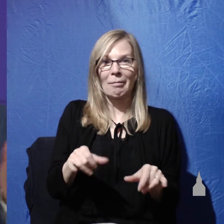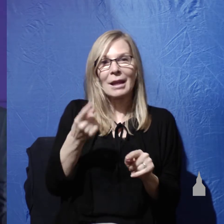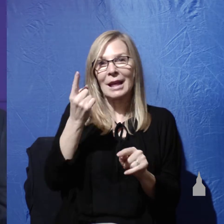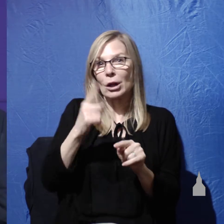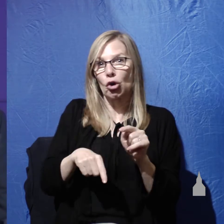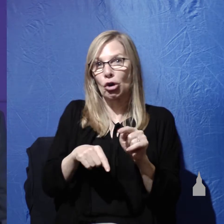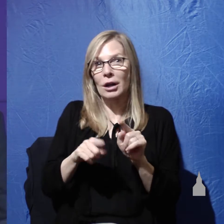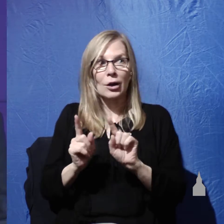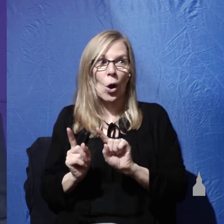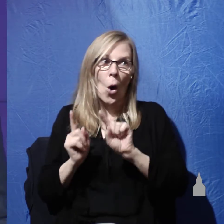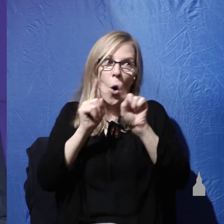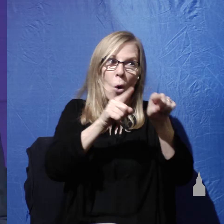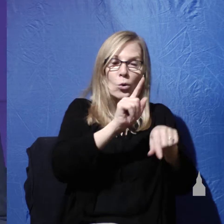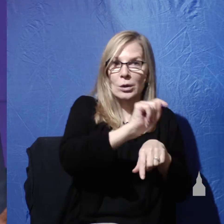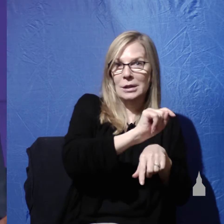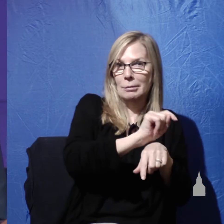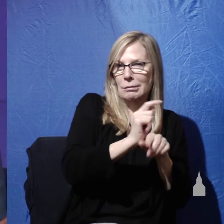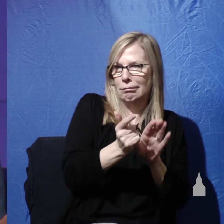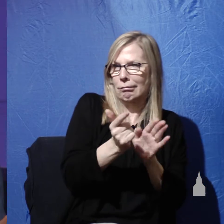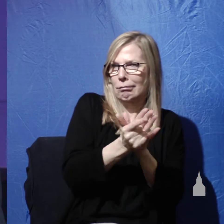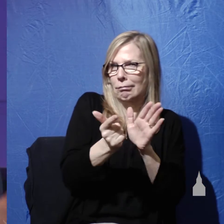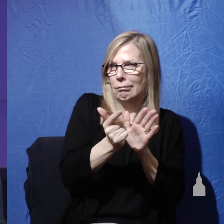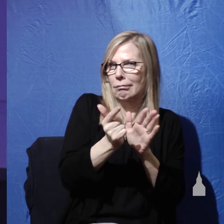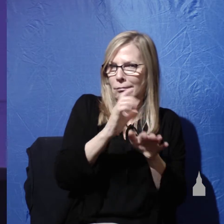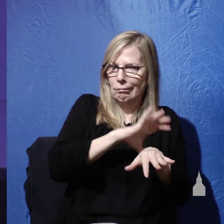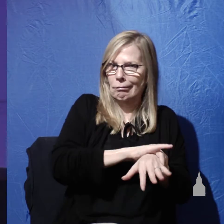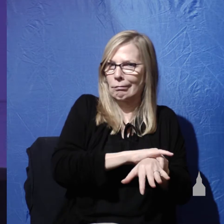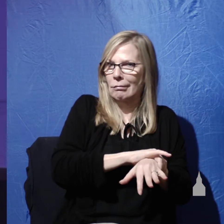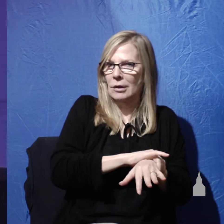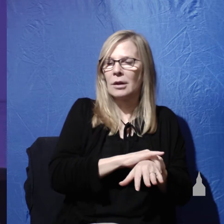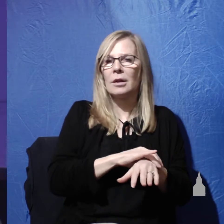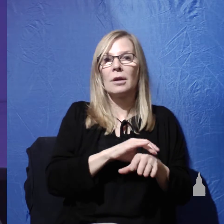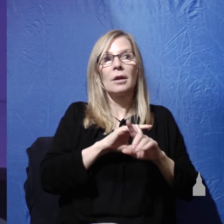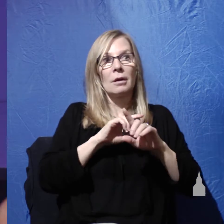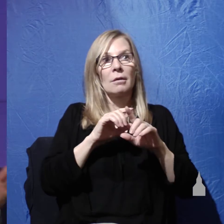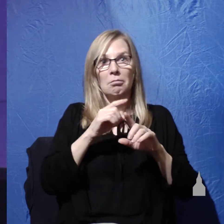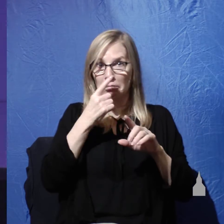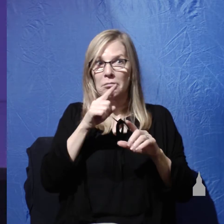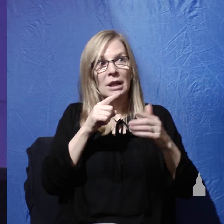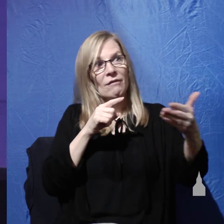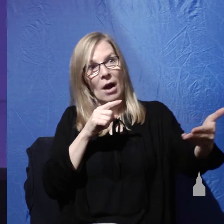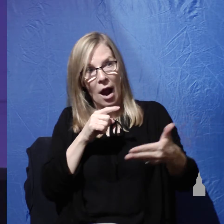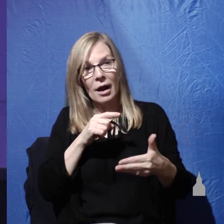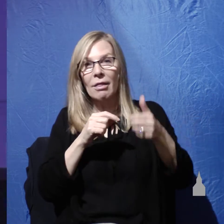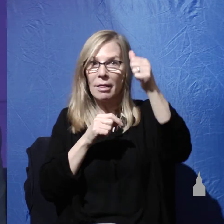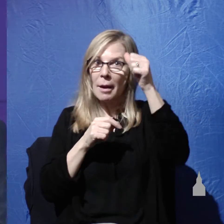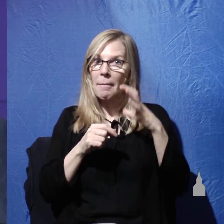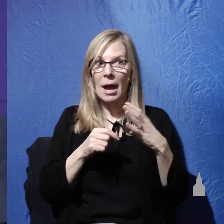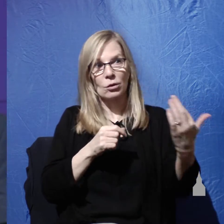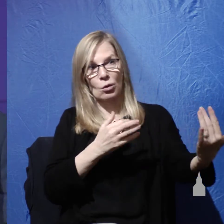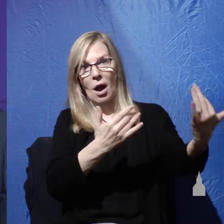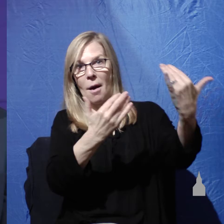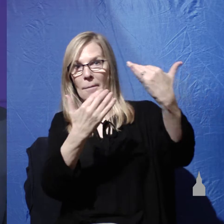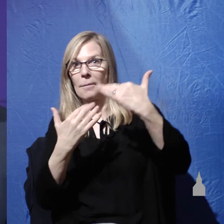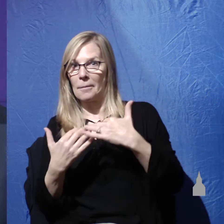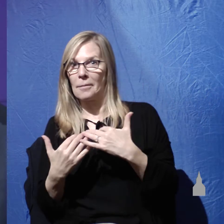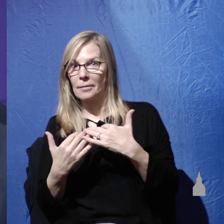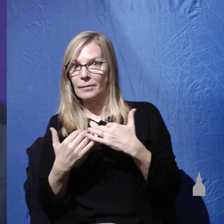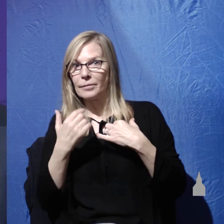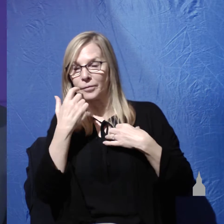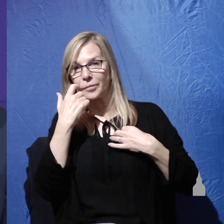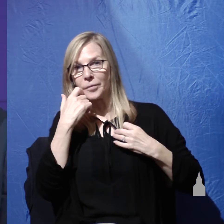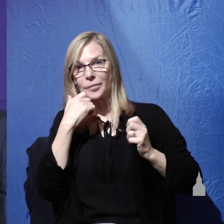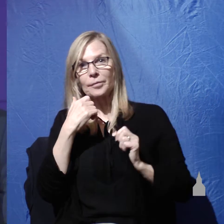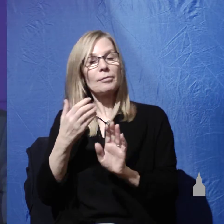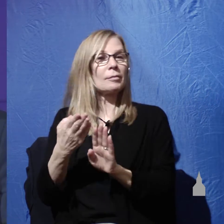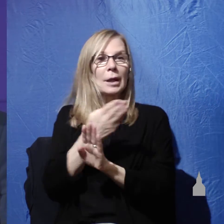he couldn't travel to them, to their synagogues, to visit them, he didn't have the freedom, so he invites these men to come to him.